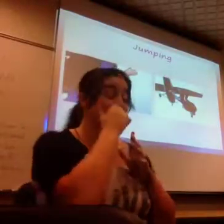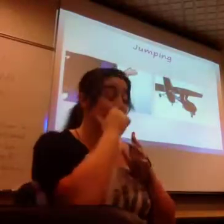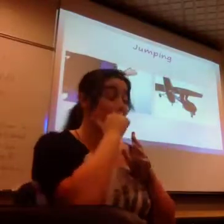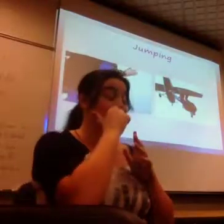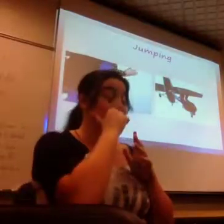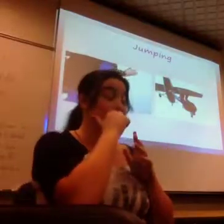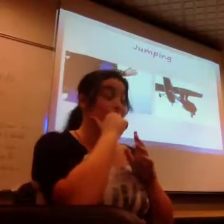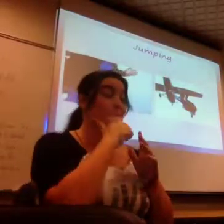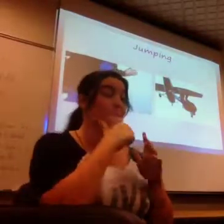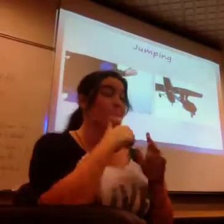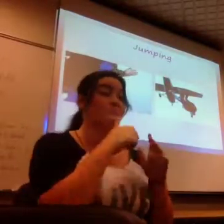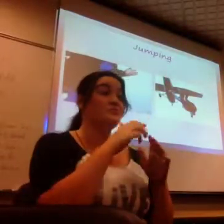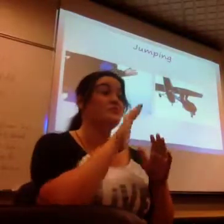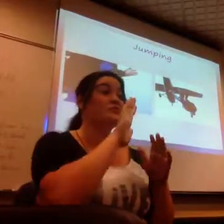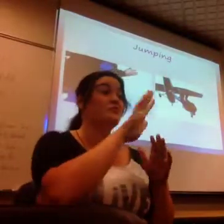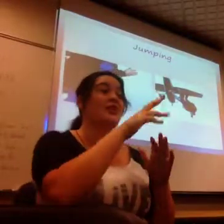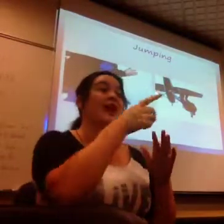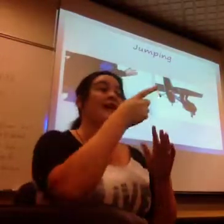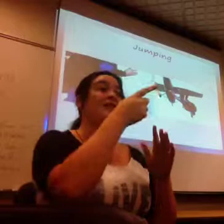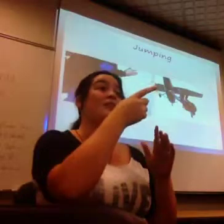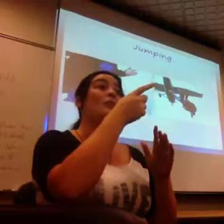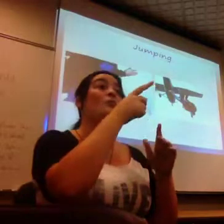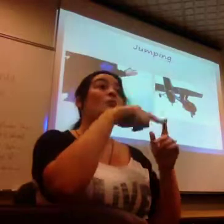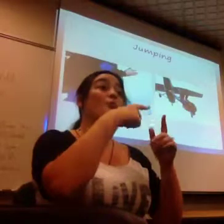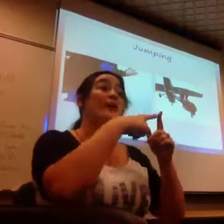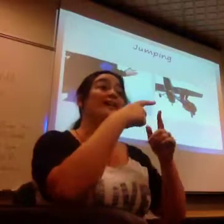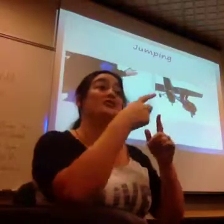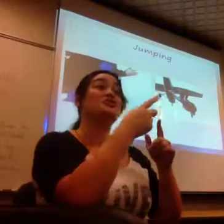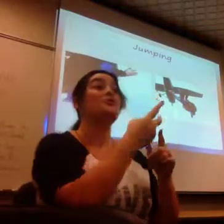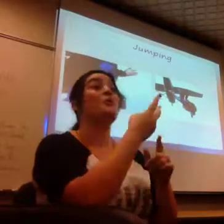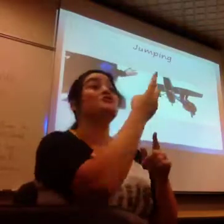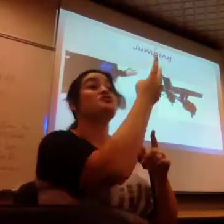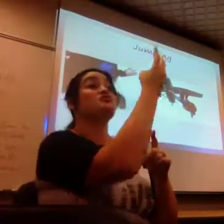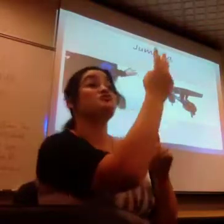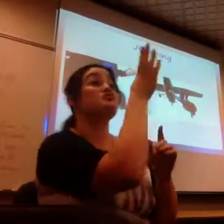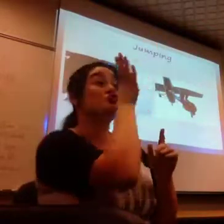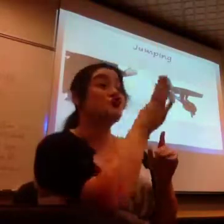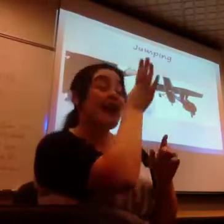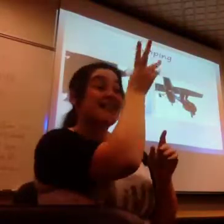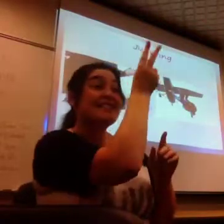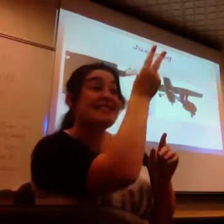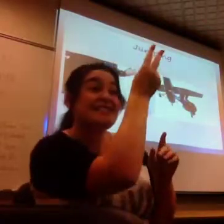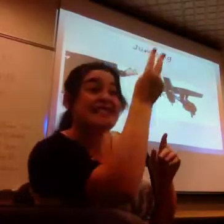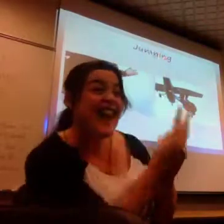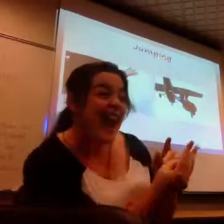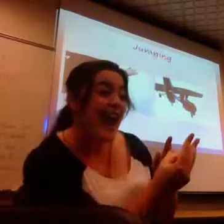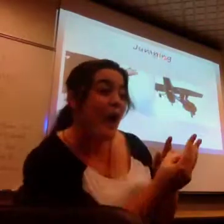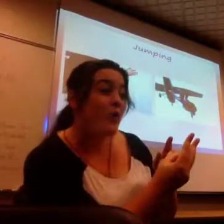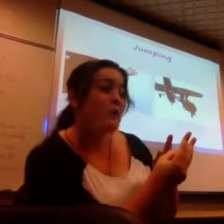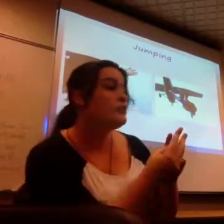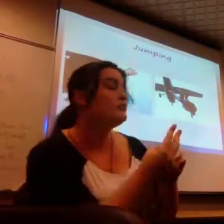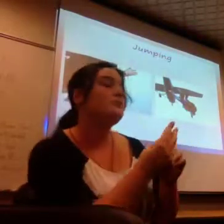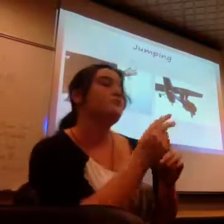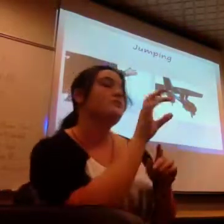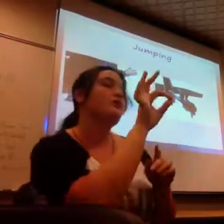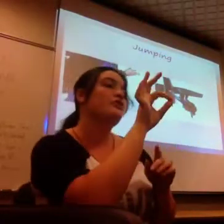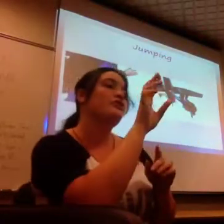your free fall is about, I think I have that on the next slide. So these are just pictures I have of the actual initial free fall. And